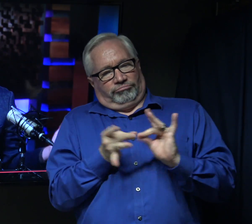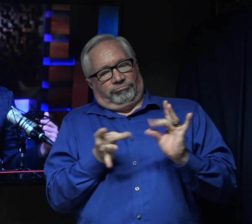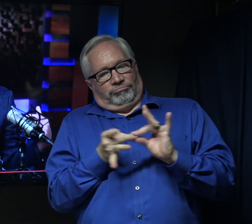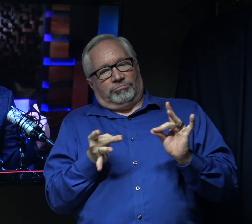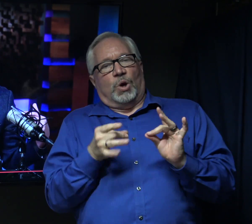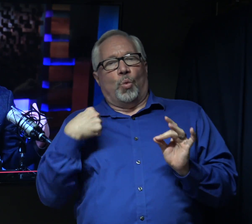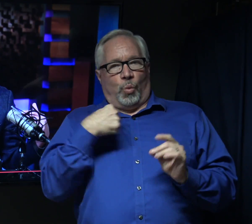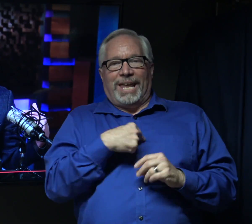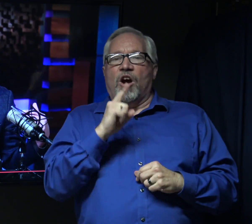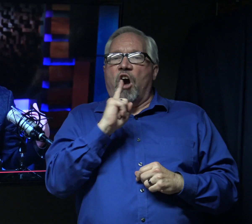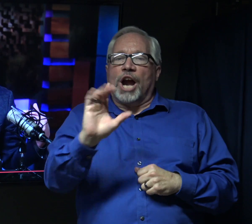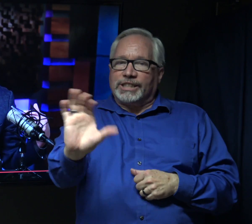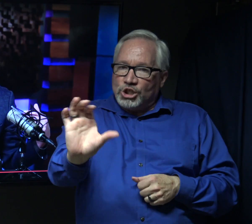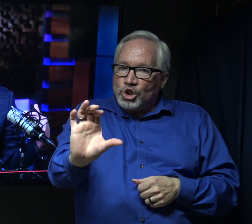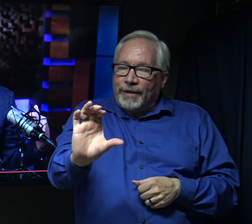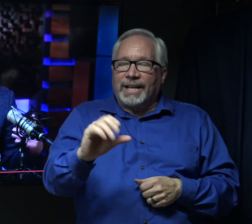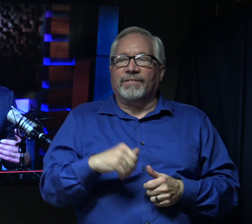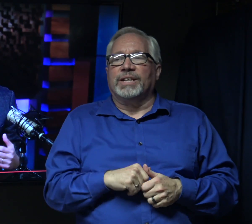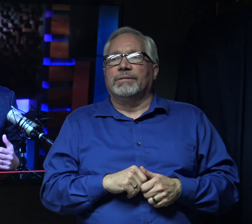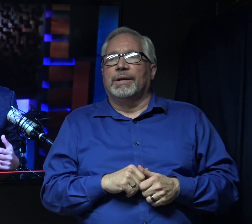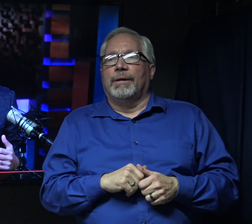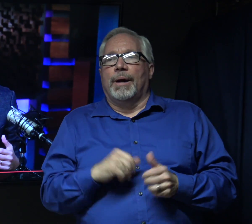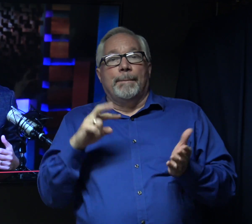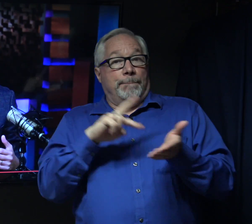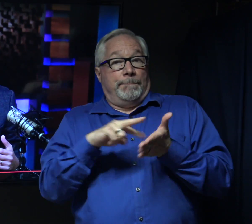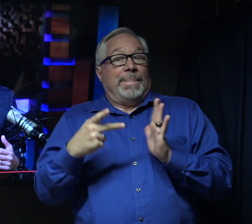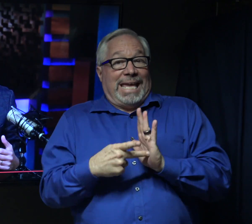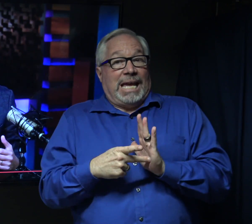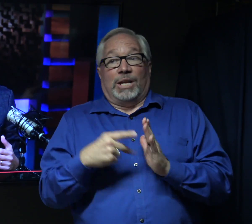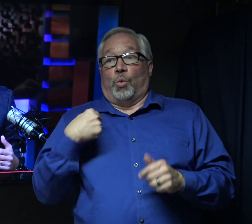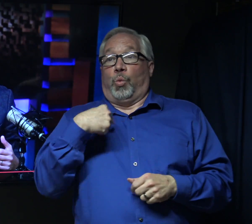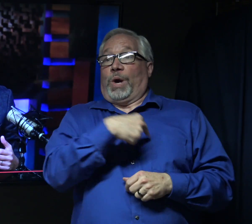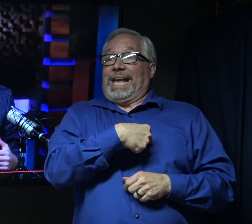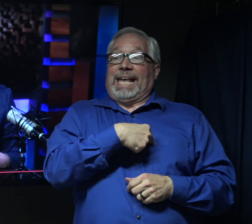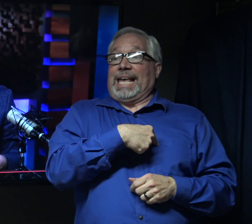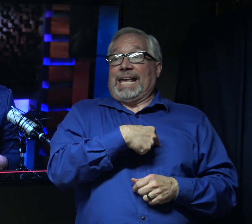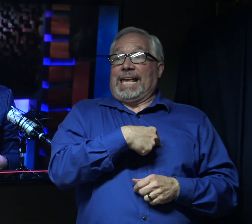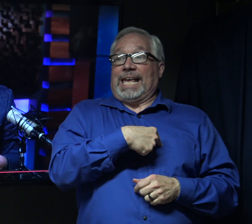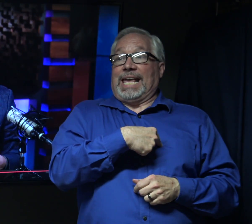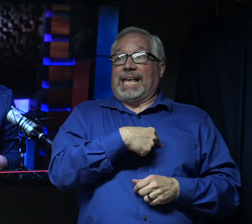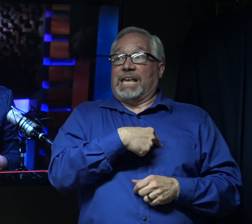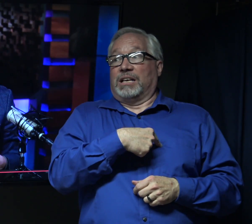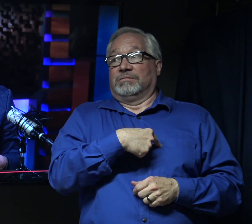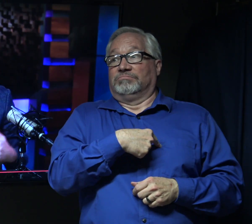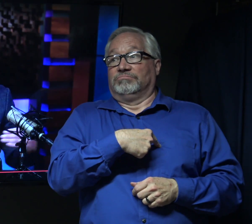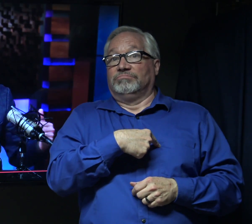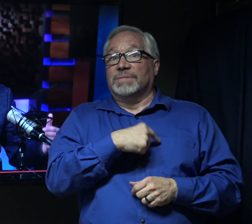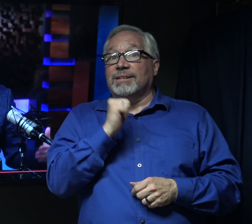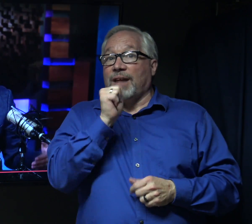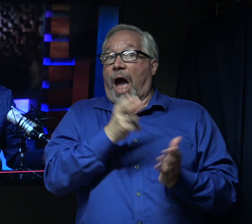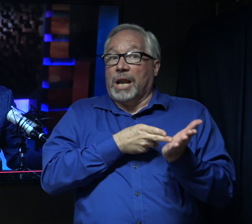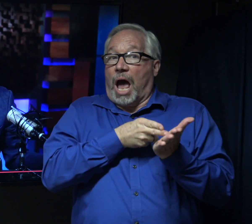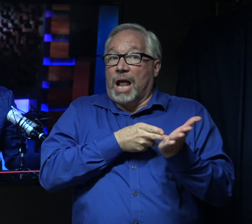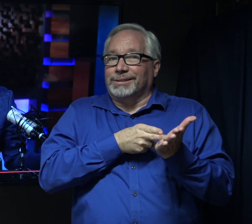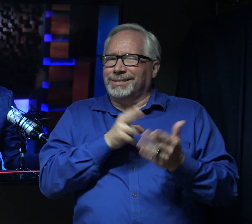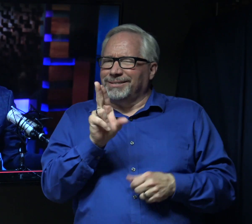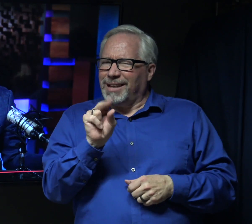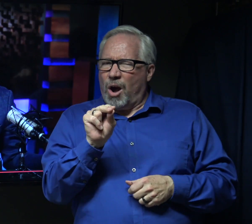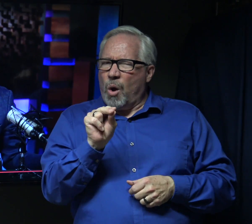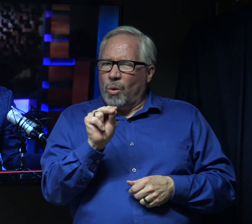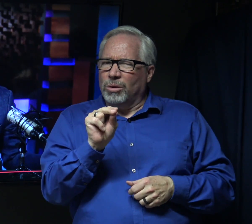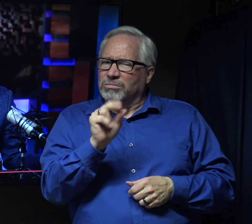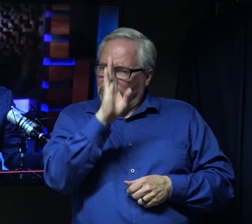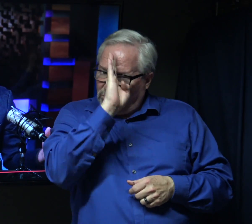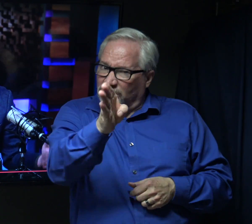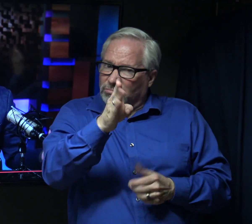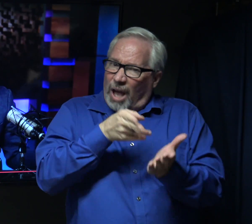here, but that does not mean that we are dishonest. Quite the opposite, actually. I think it is the legacy media which is